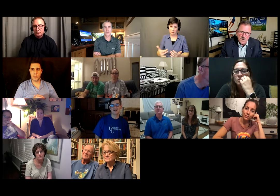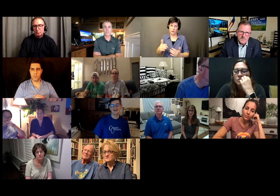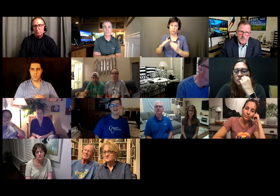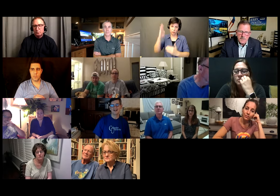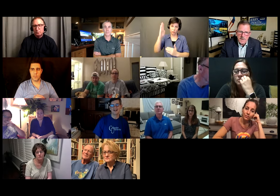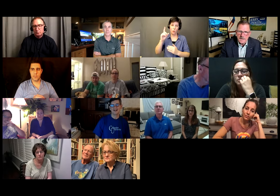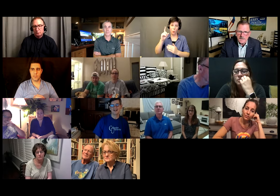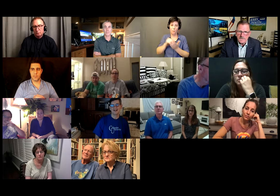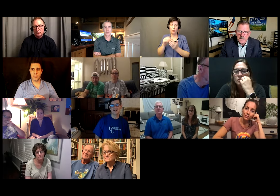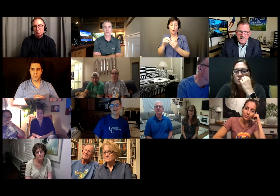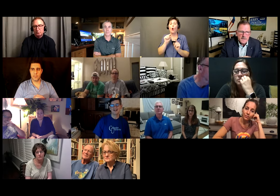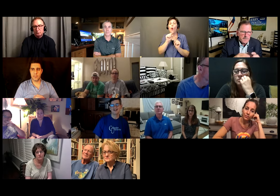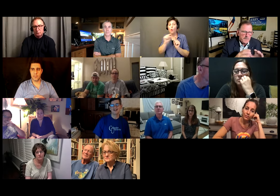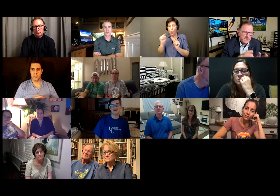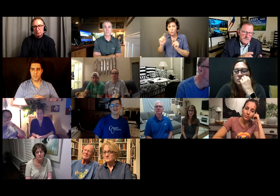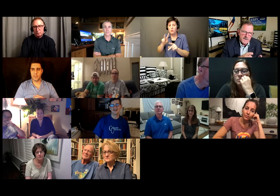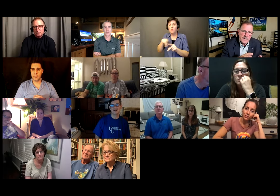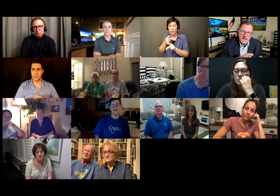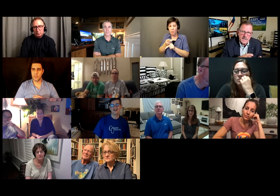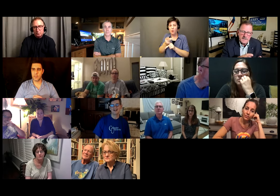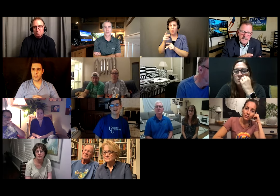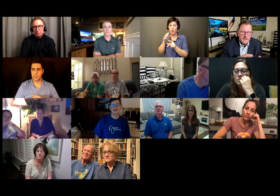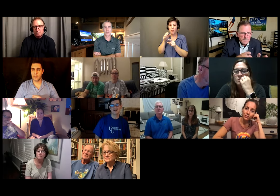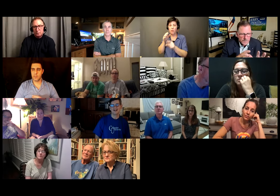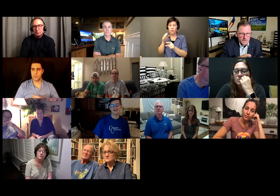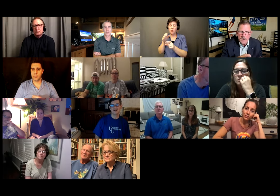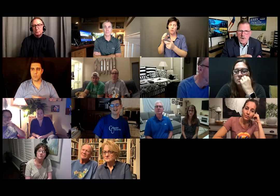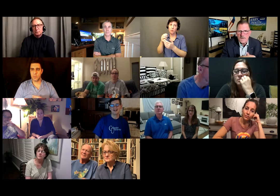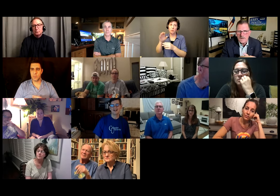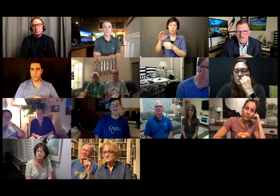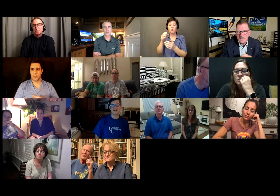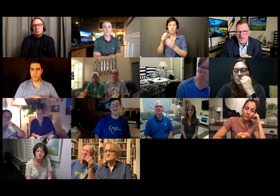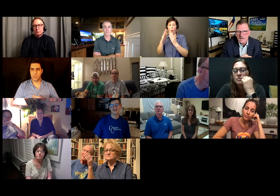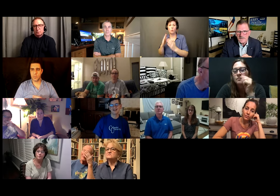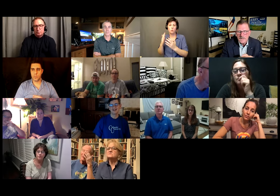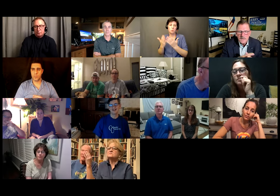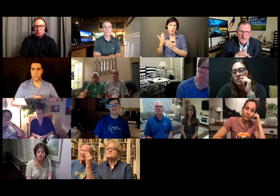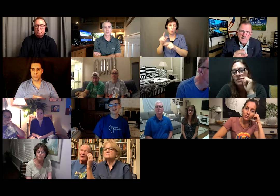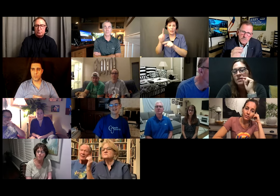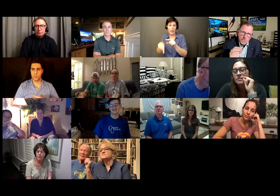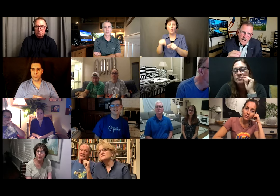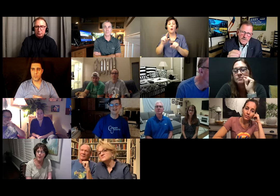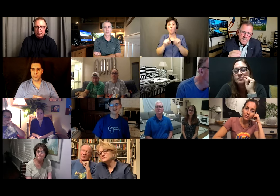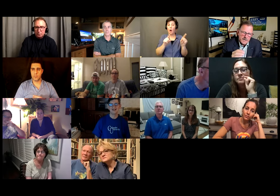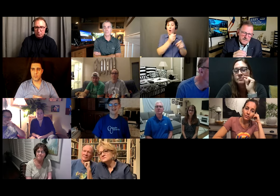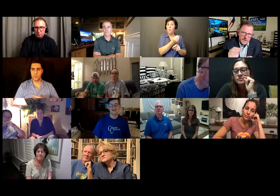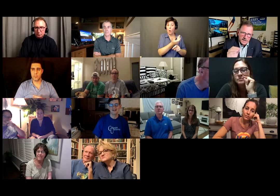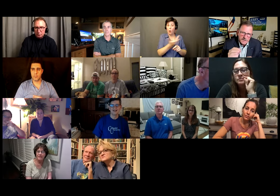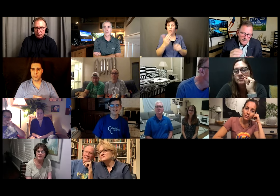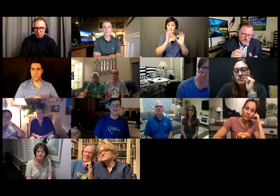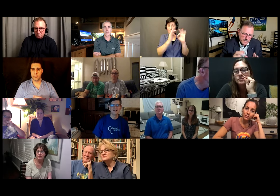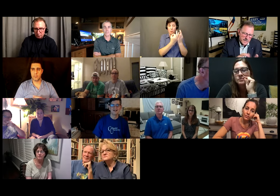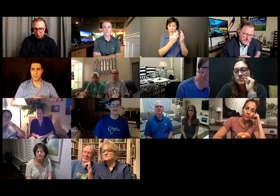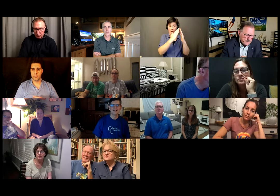Those are the homes that we would pay into the fund. But multifamily high density, we're going to require the affordable housing. And there's one other place that we can